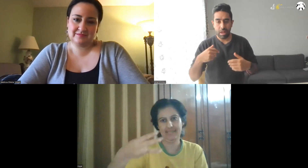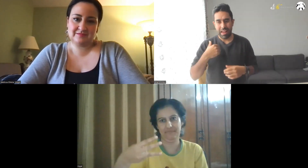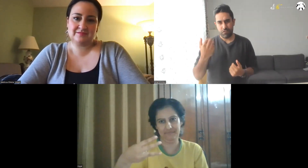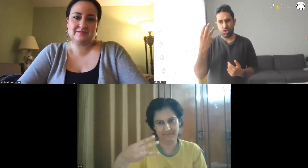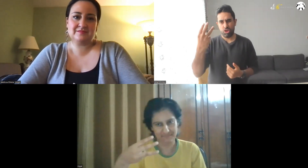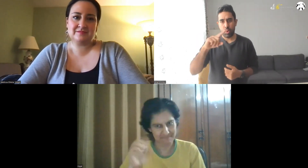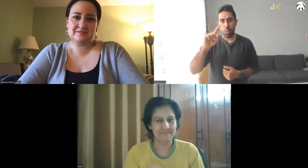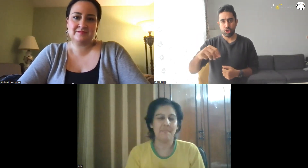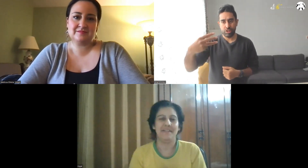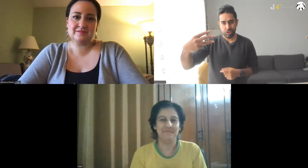Learned a lot.